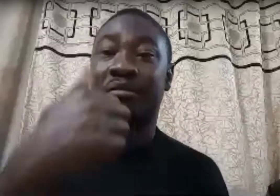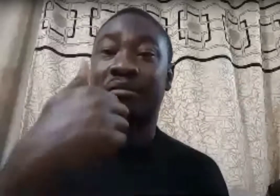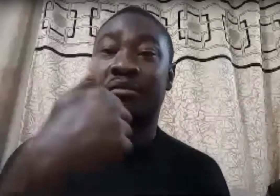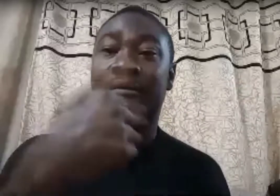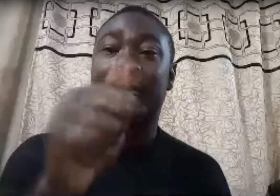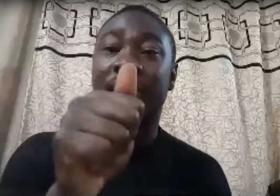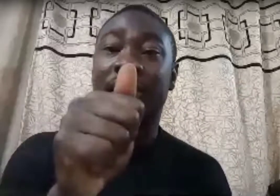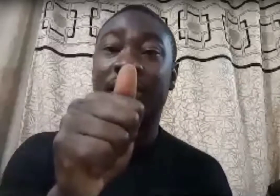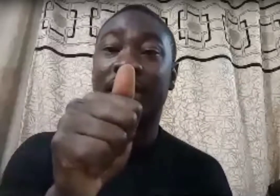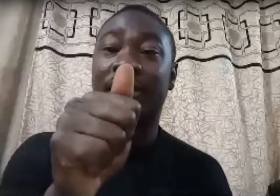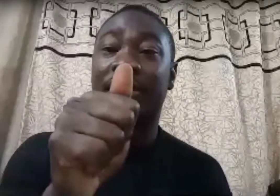10,000.